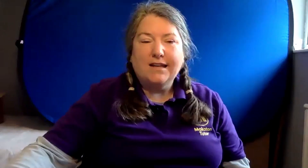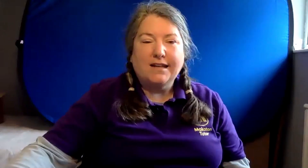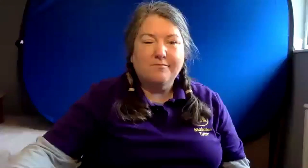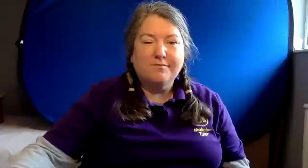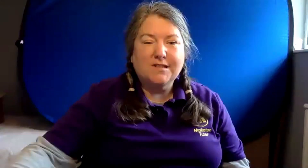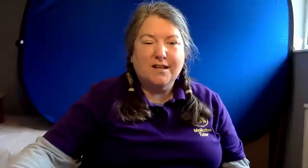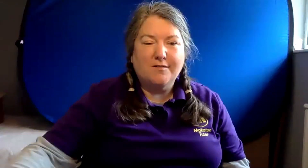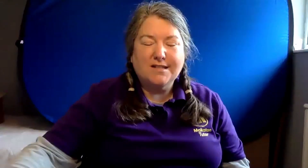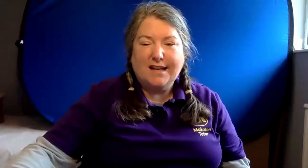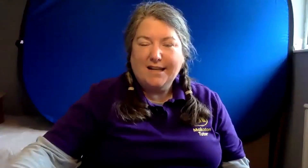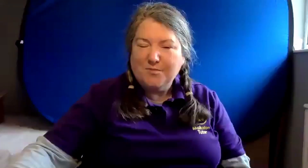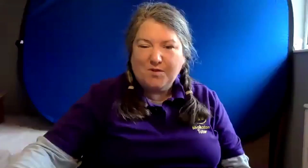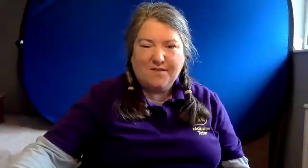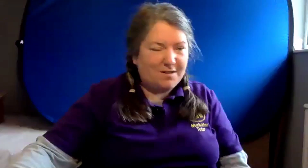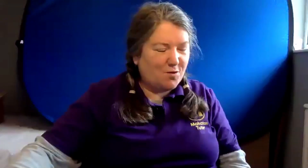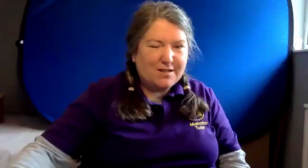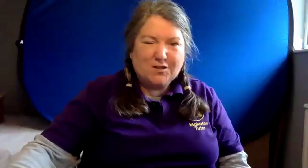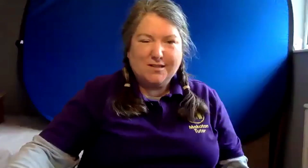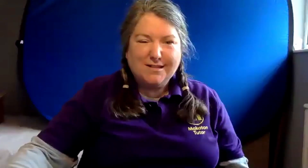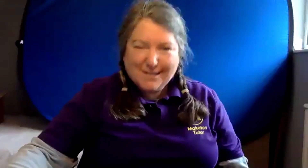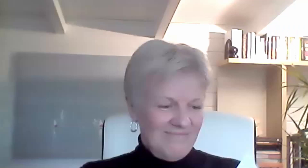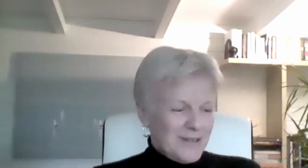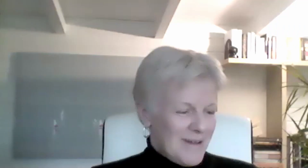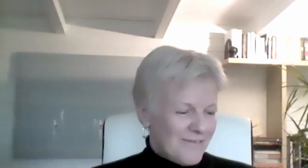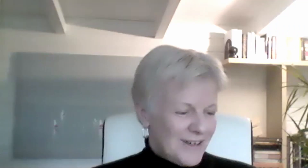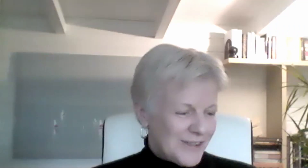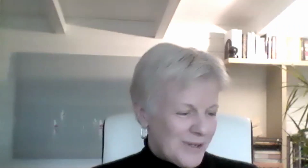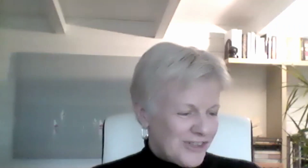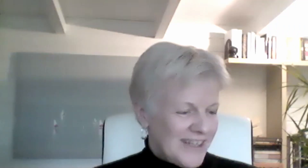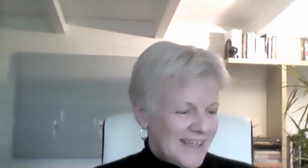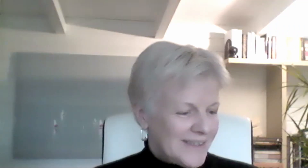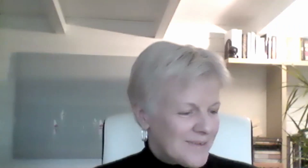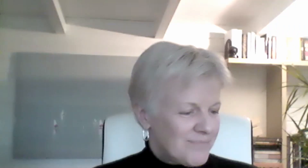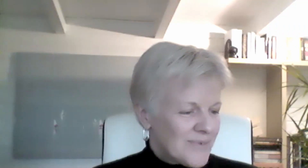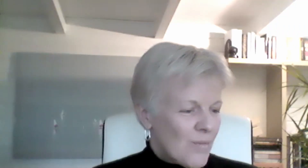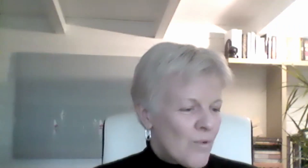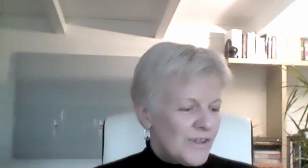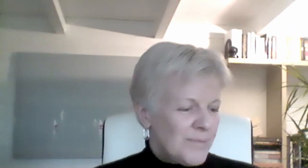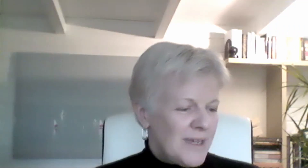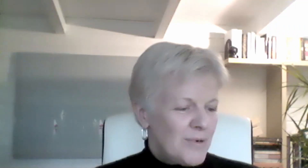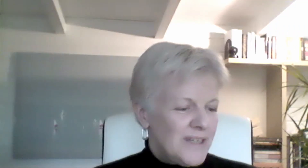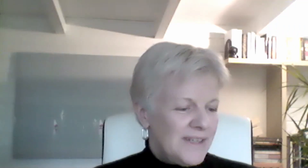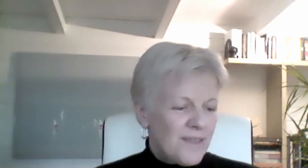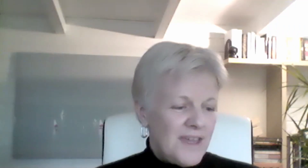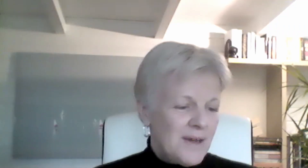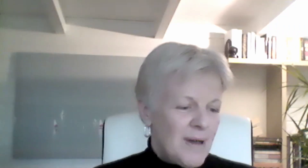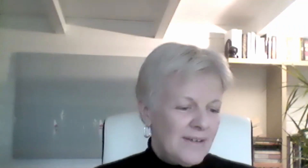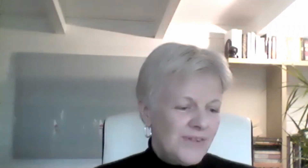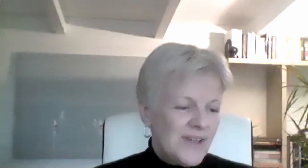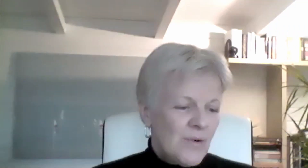Okay, so Sally, hit me with your first questions. Right, Libby, our first question is, what do people need to think about